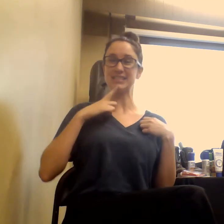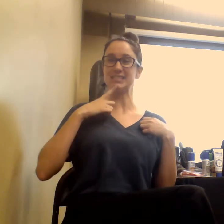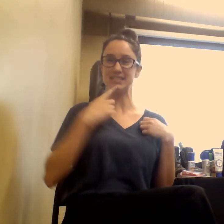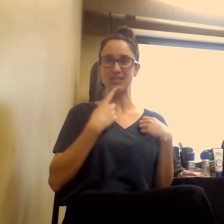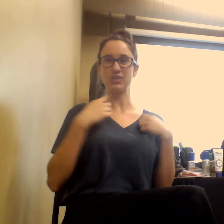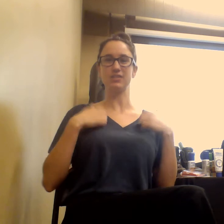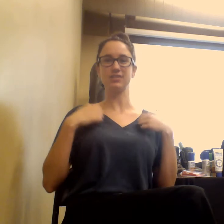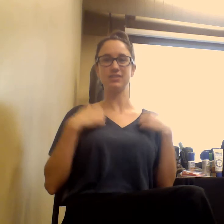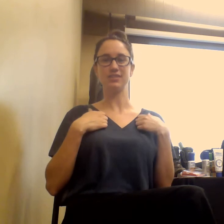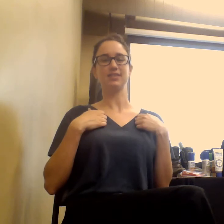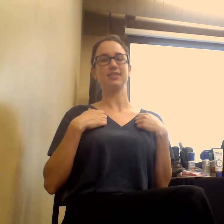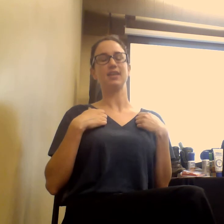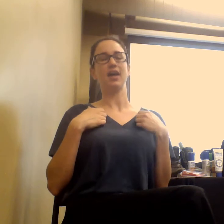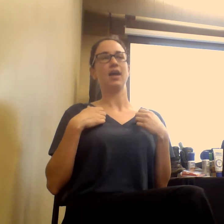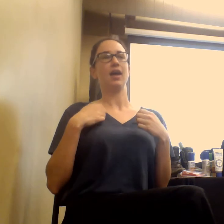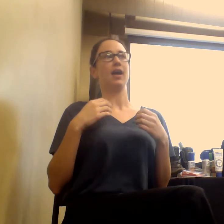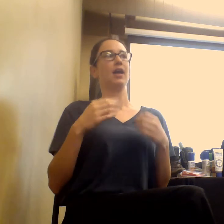blister pack.